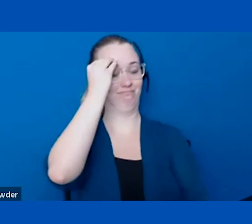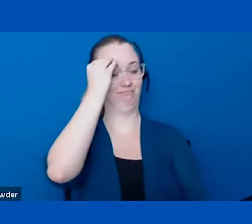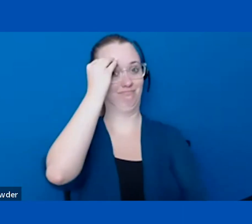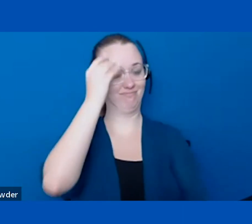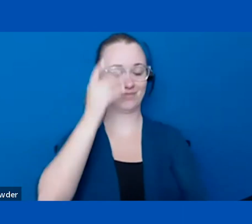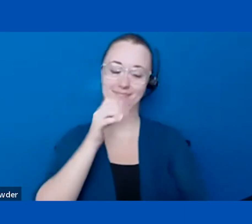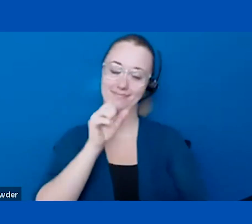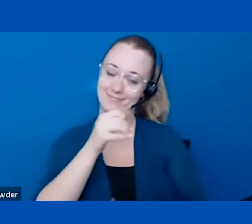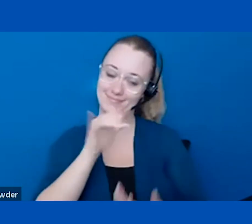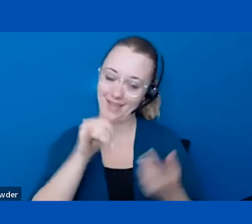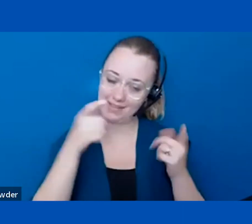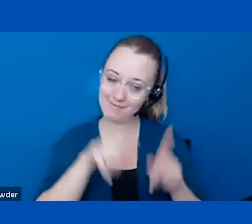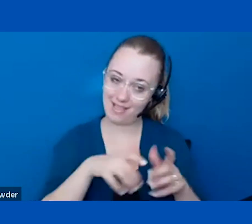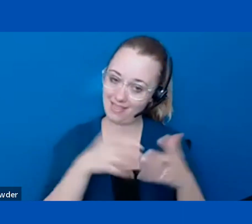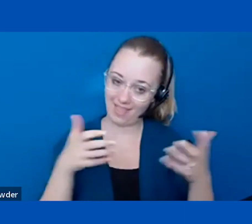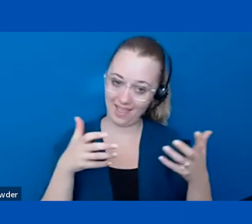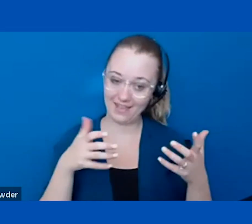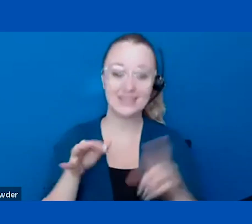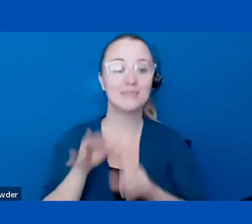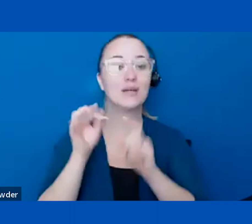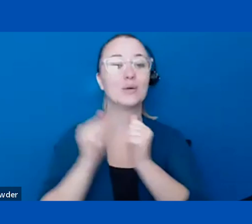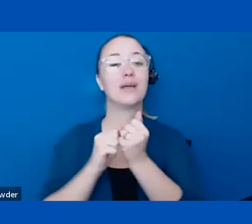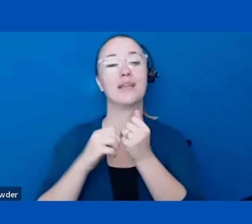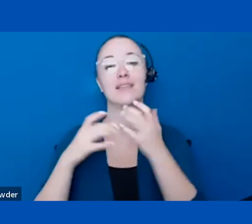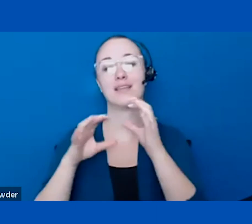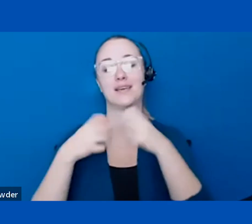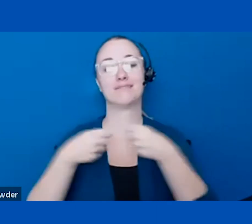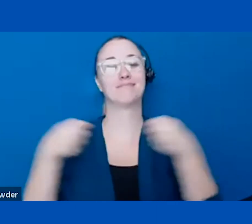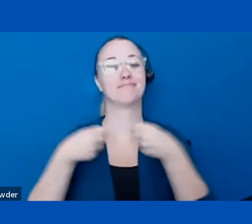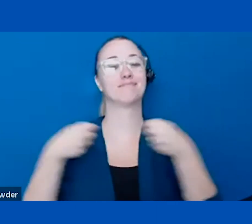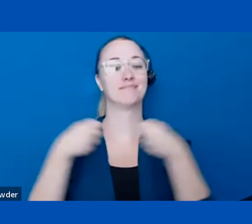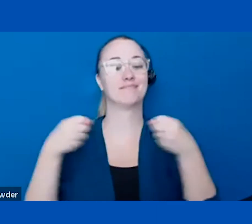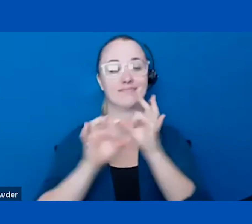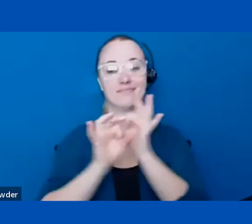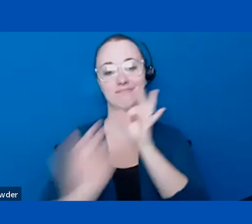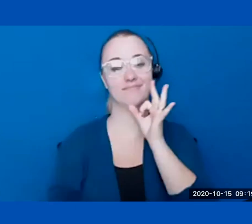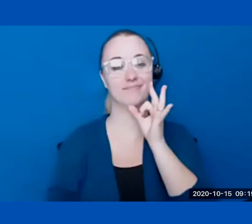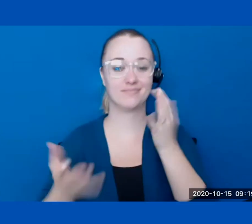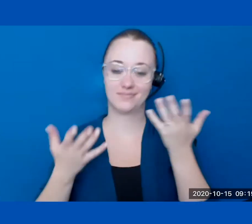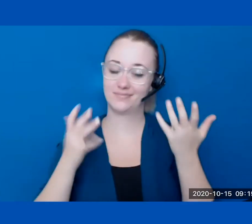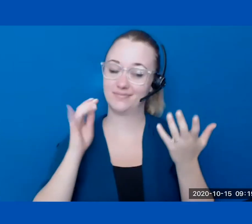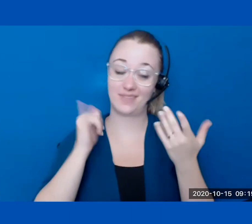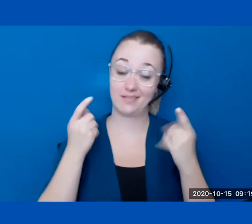me a lot, and especially with the elastic band. I don't know why it just happens.